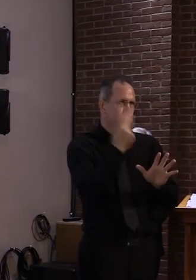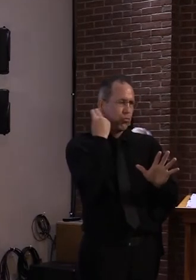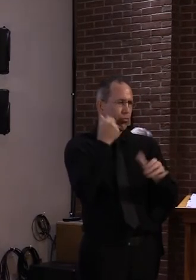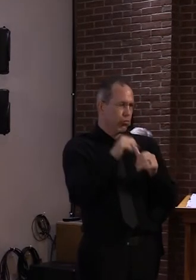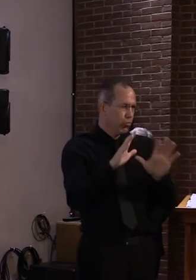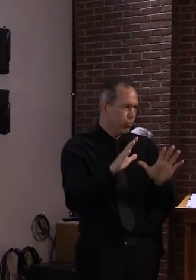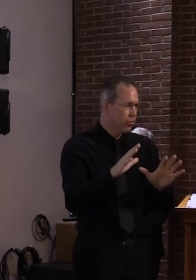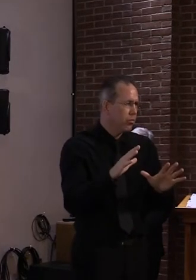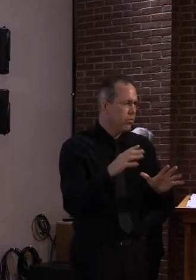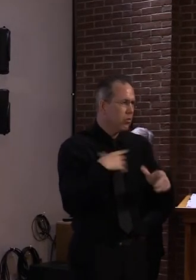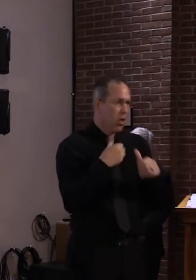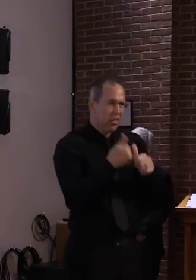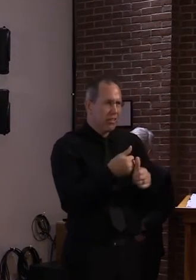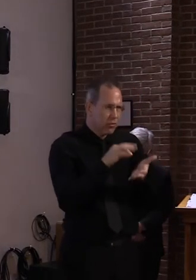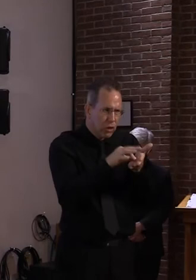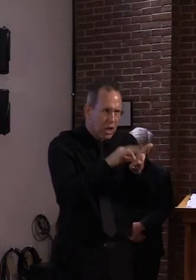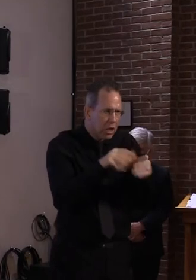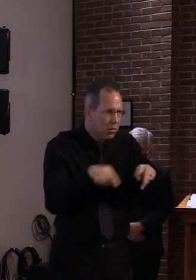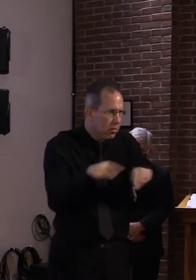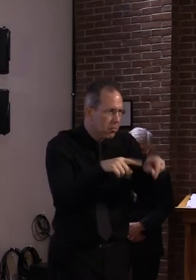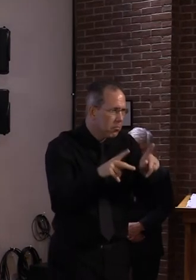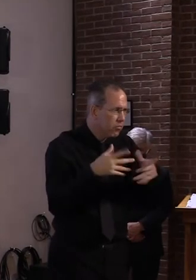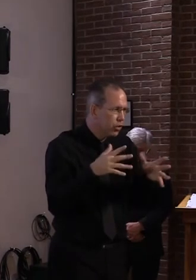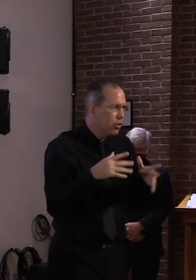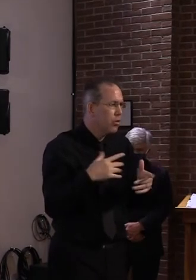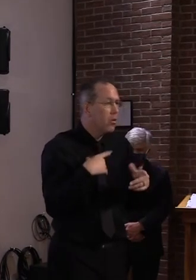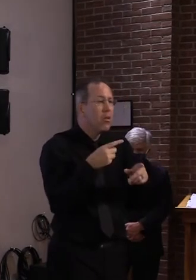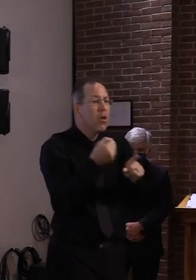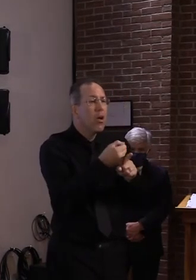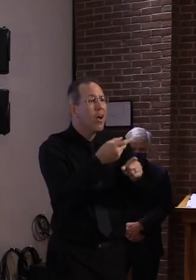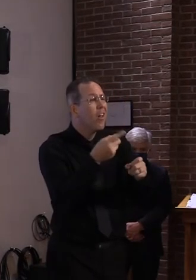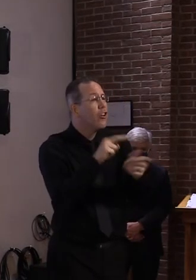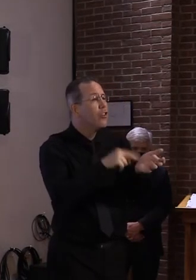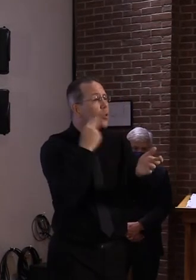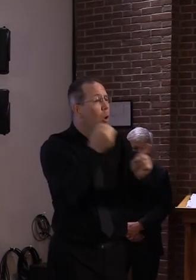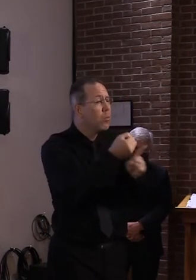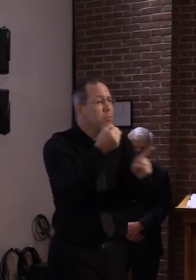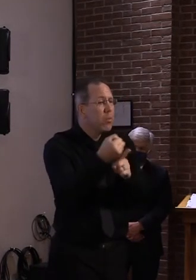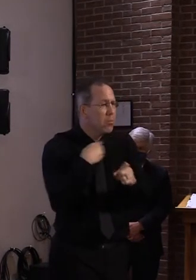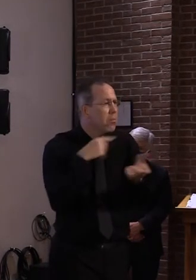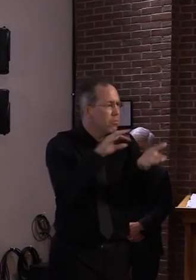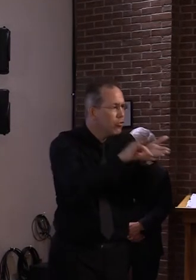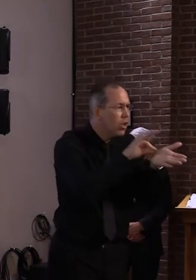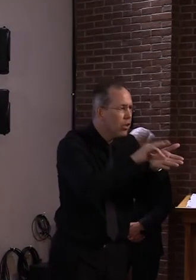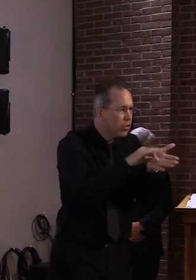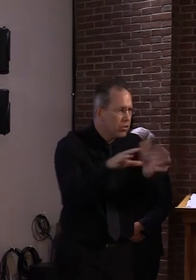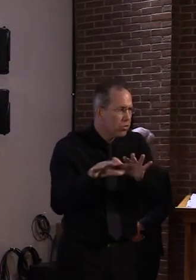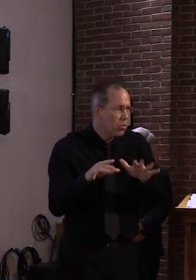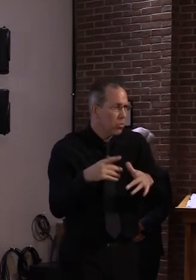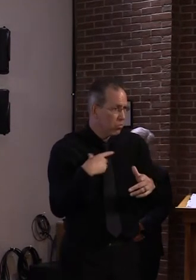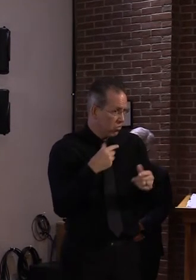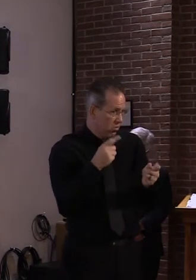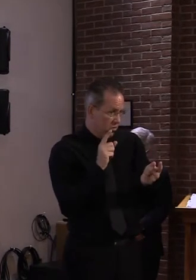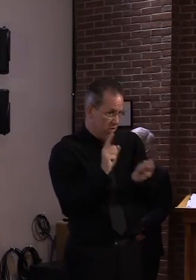number already accounts for a big percentage of the ones that you've mentioned.